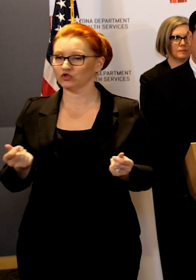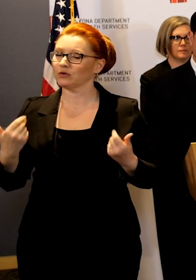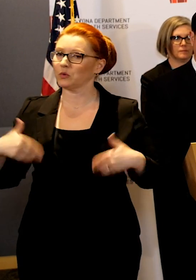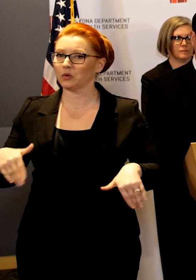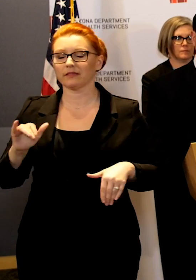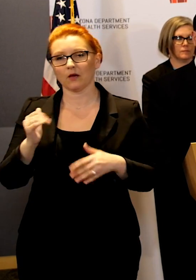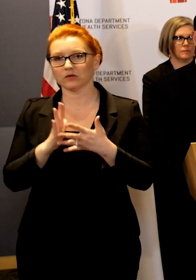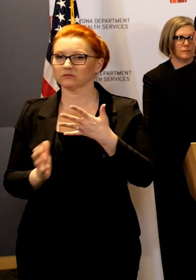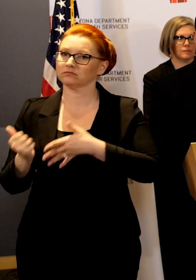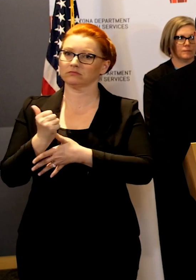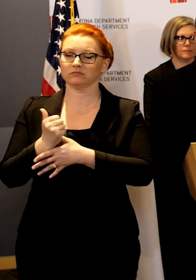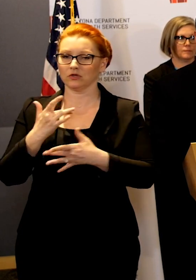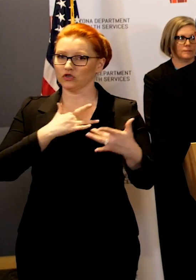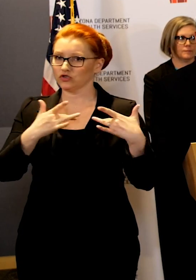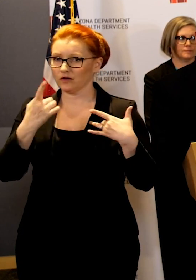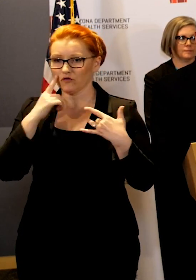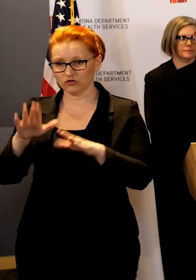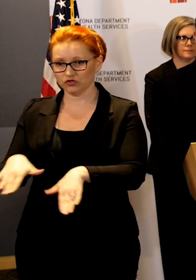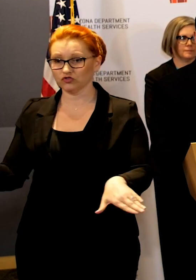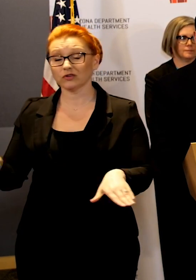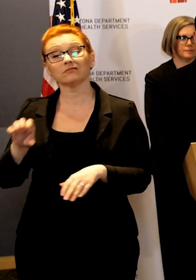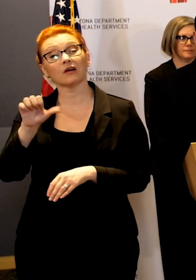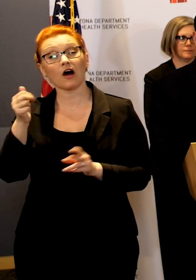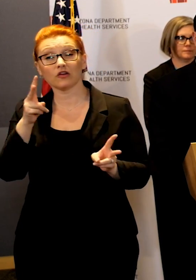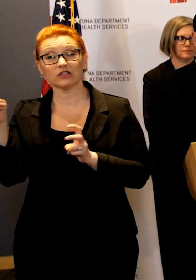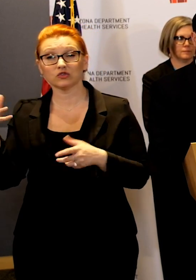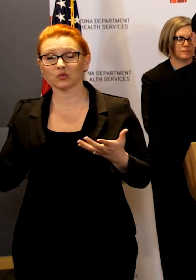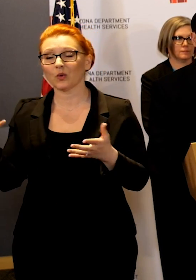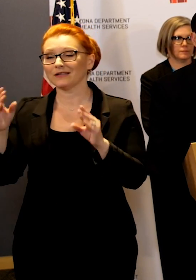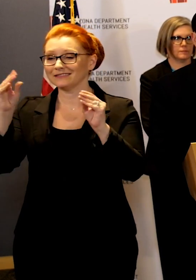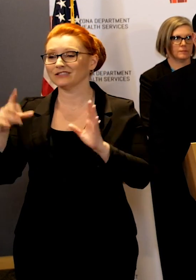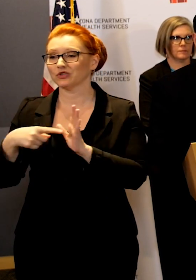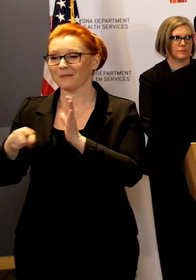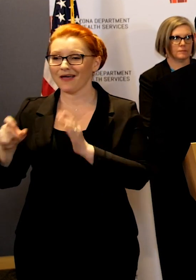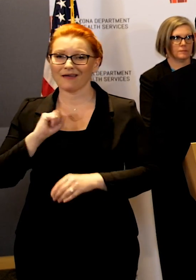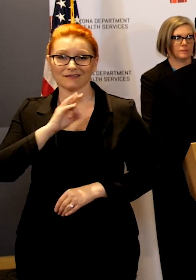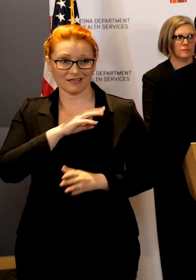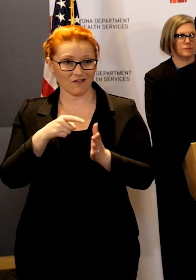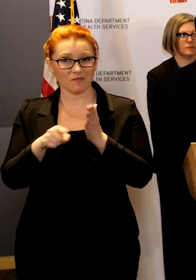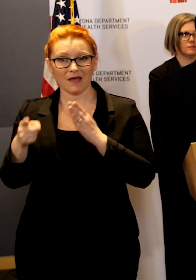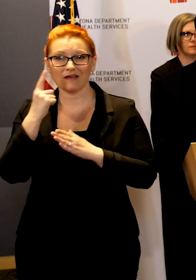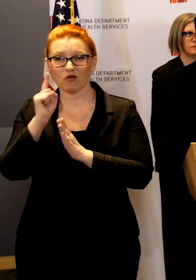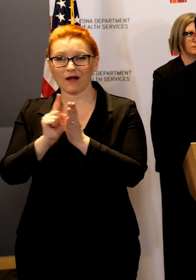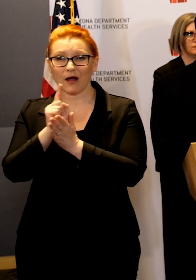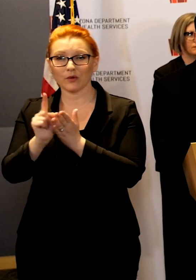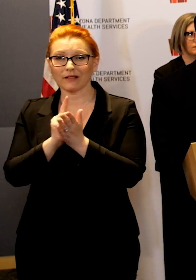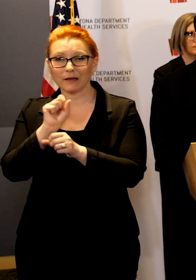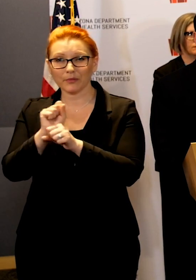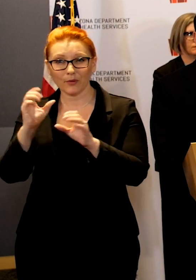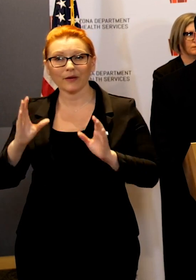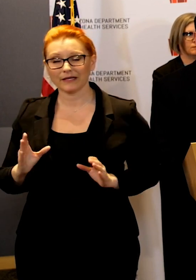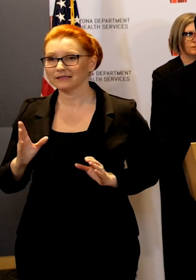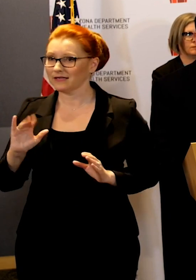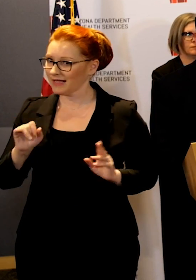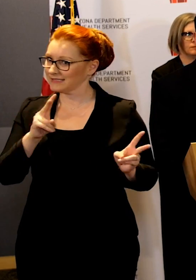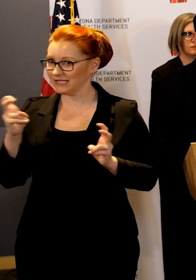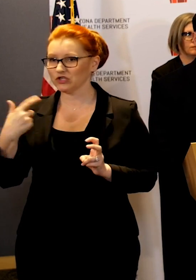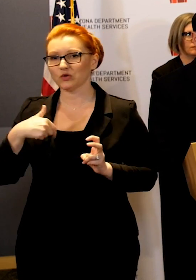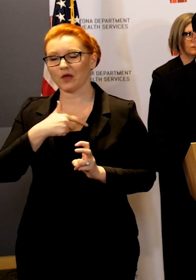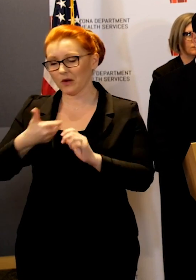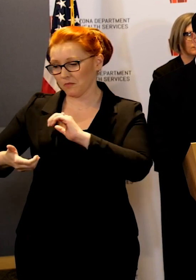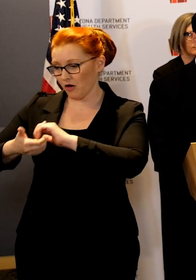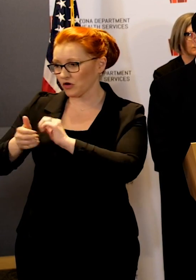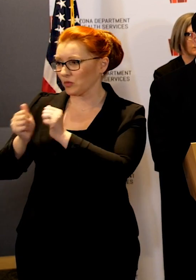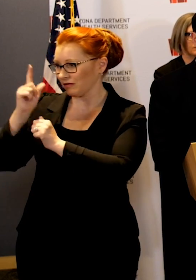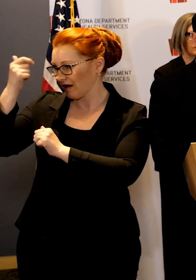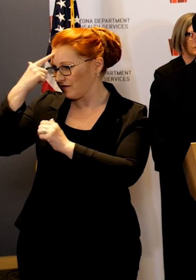high concern. One issue that's another high concern is teacher pay or staff pay for our hourly workers. That's an issue that we're partnering with the